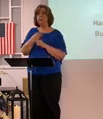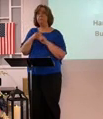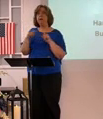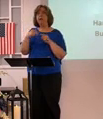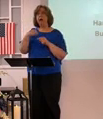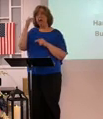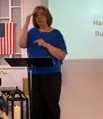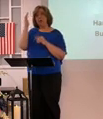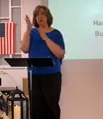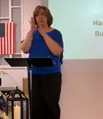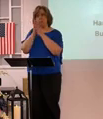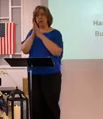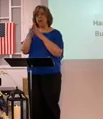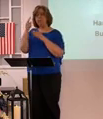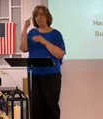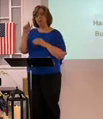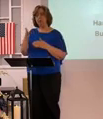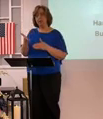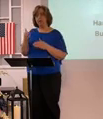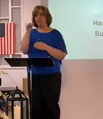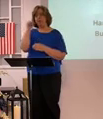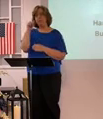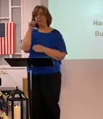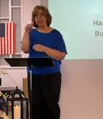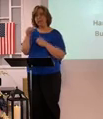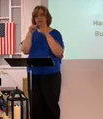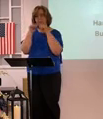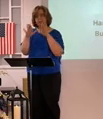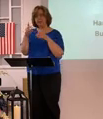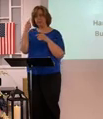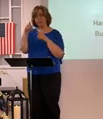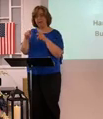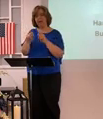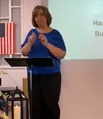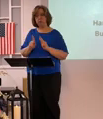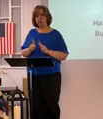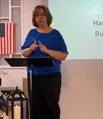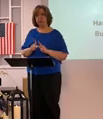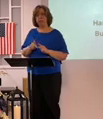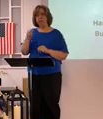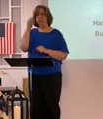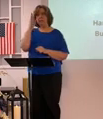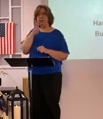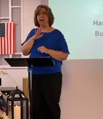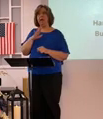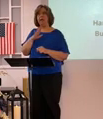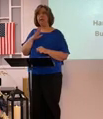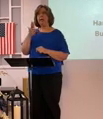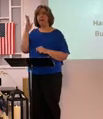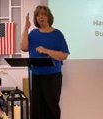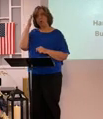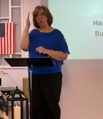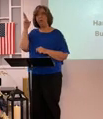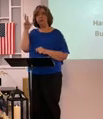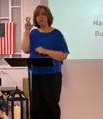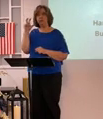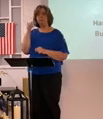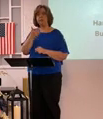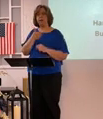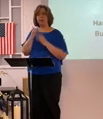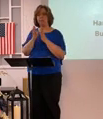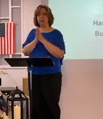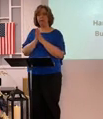for my family every day. And I'm blessed to have that opportunity. And a God that I know hears my prayers. So.